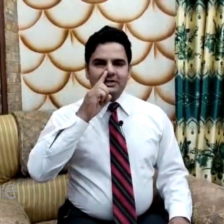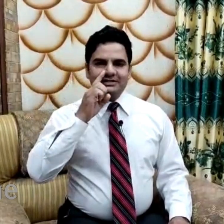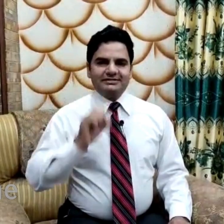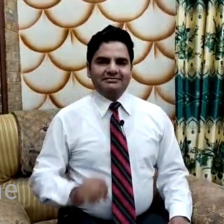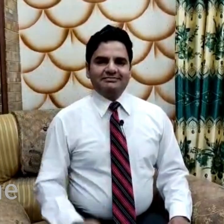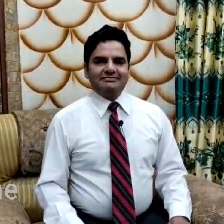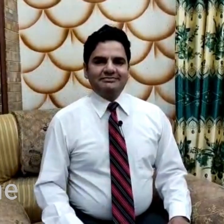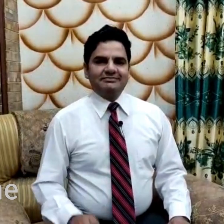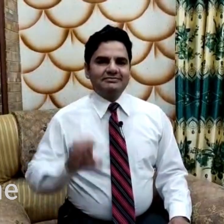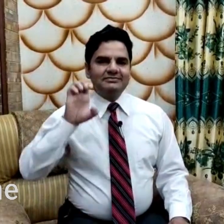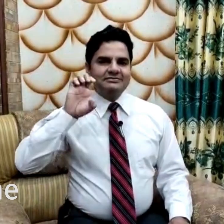she